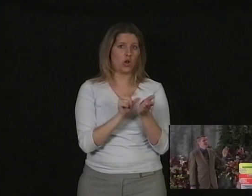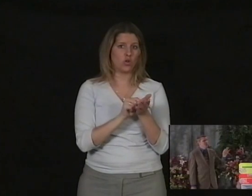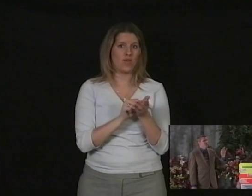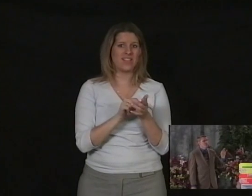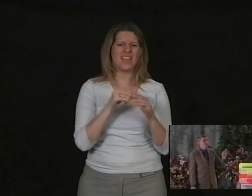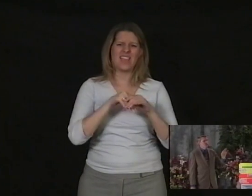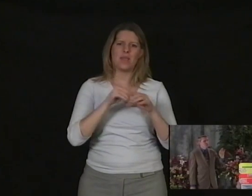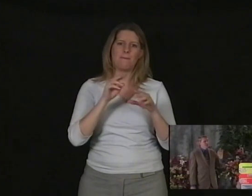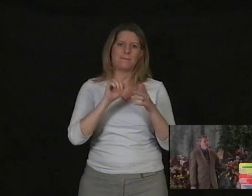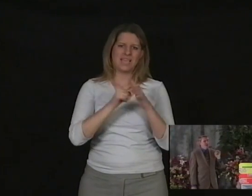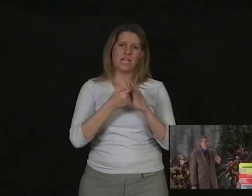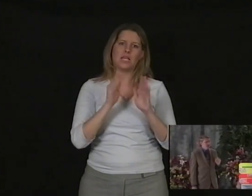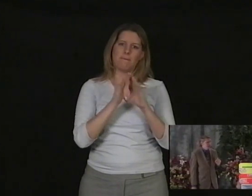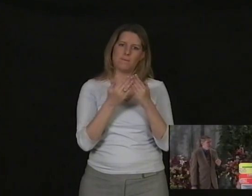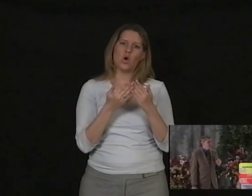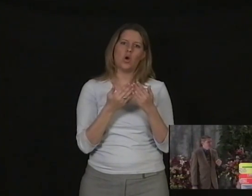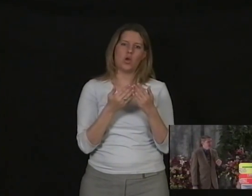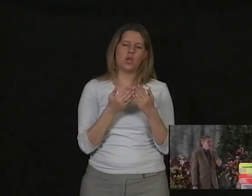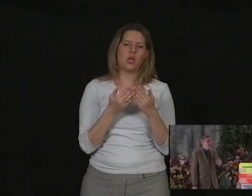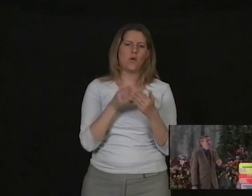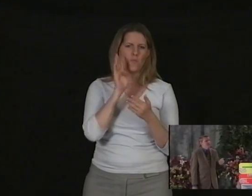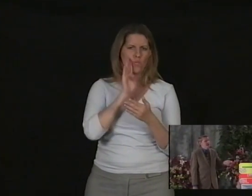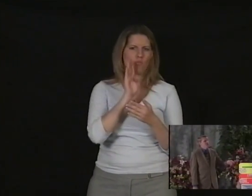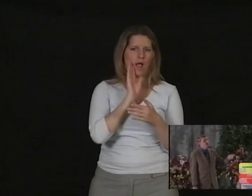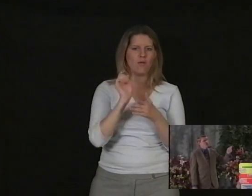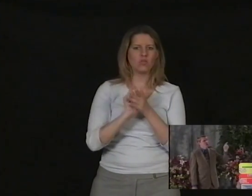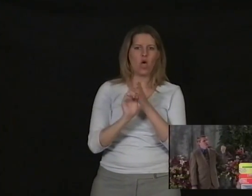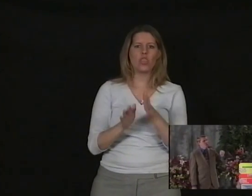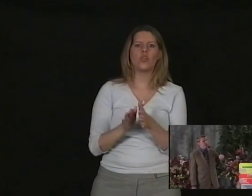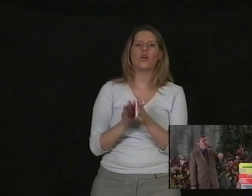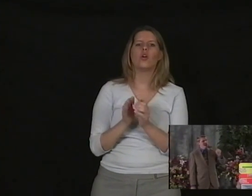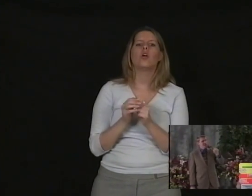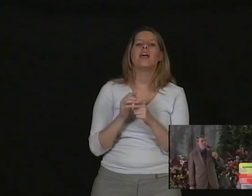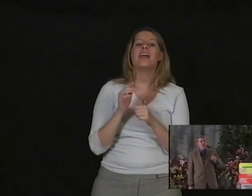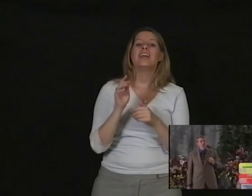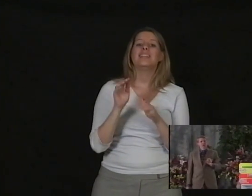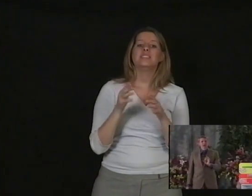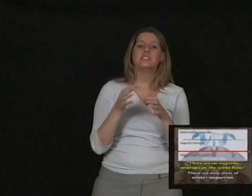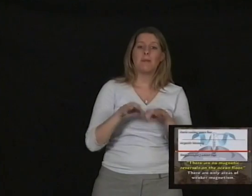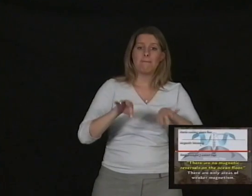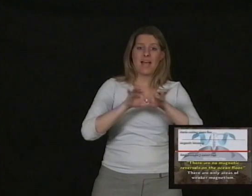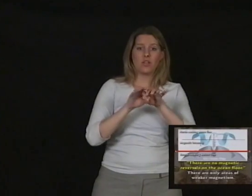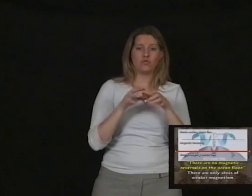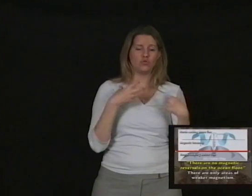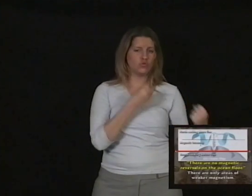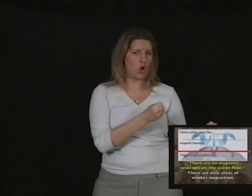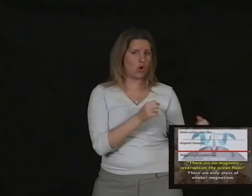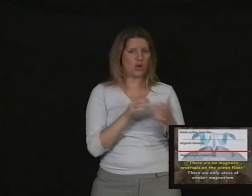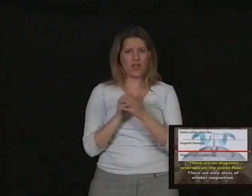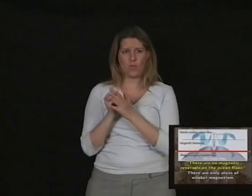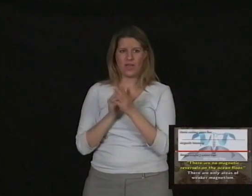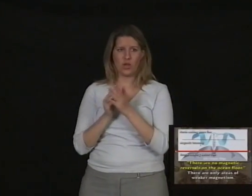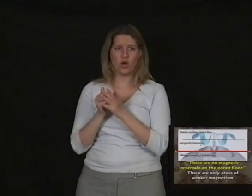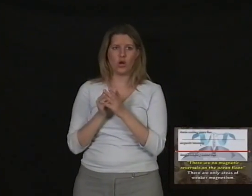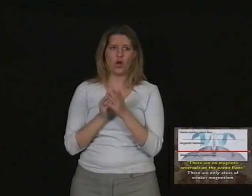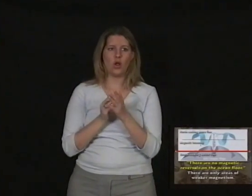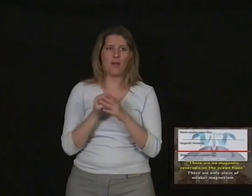the magnetic reversal mythology here. It's a matter of stronger and weaker magnetism, not magnetic